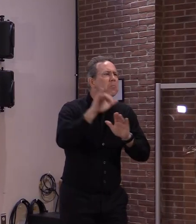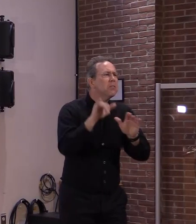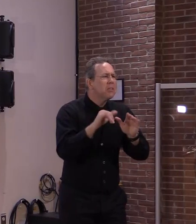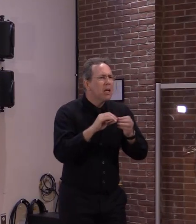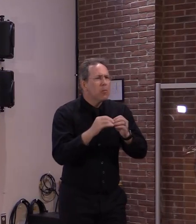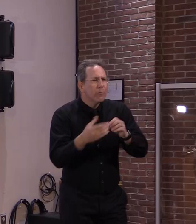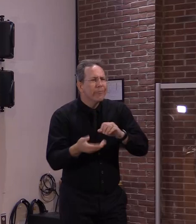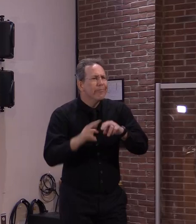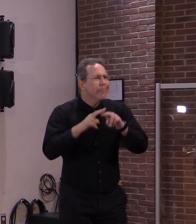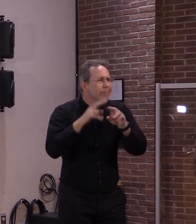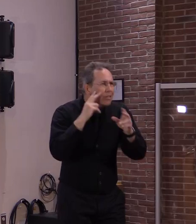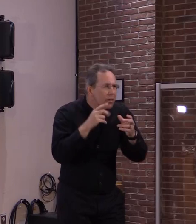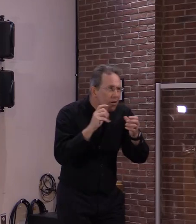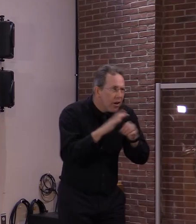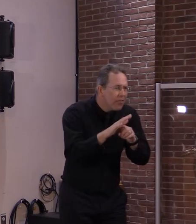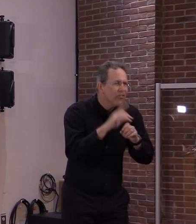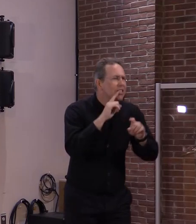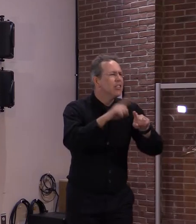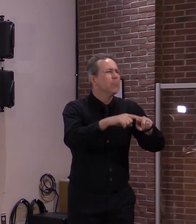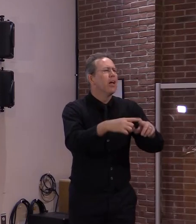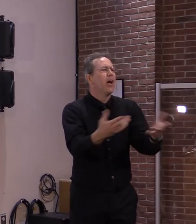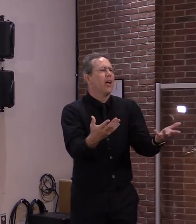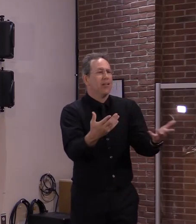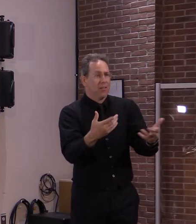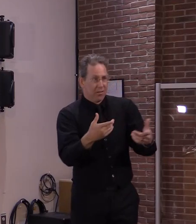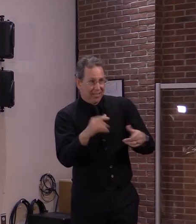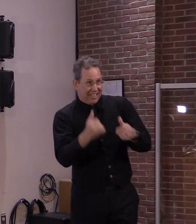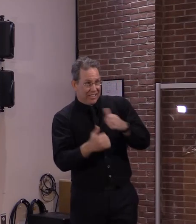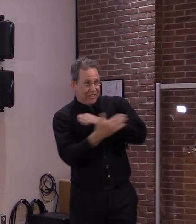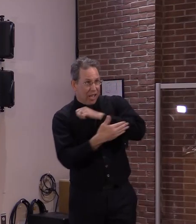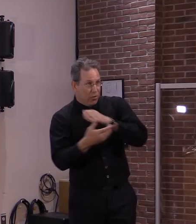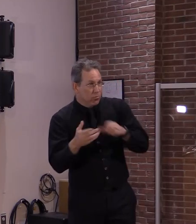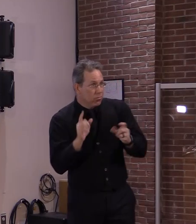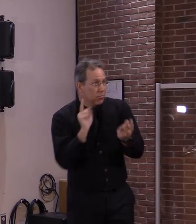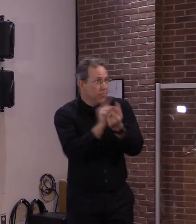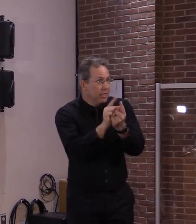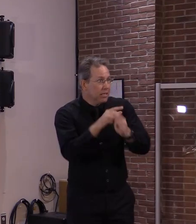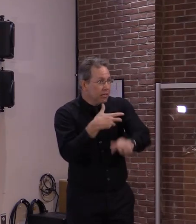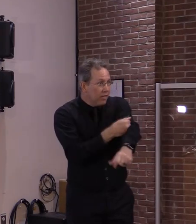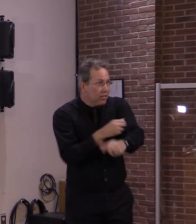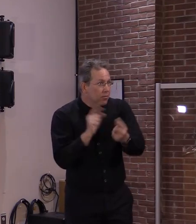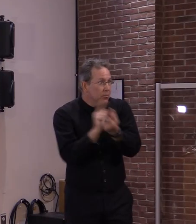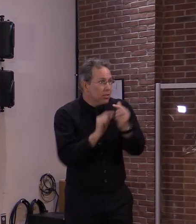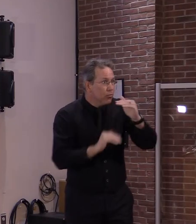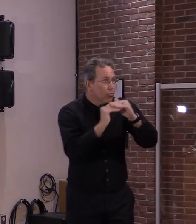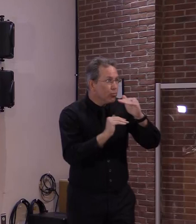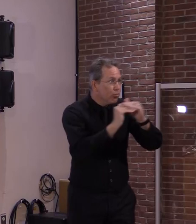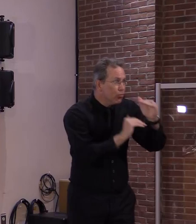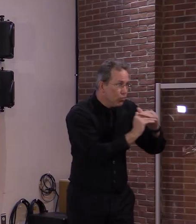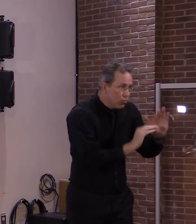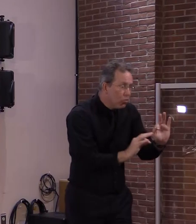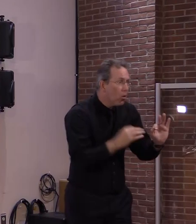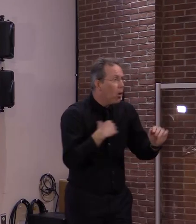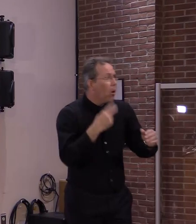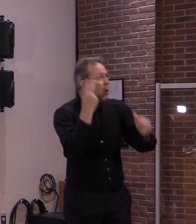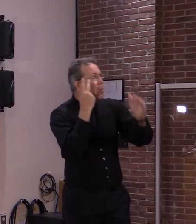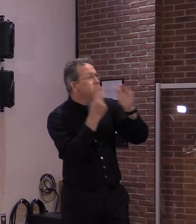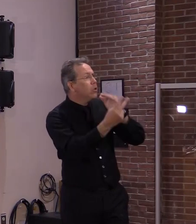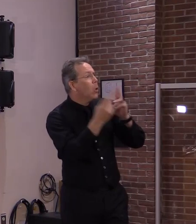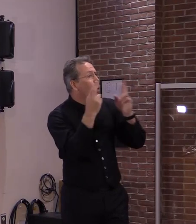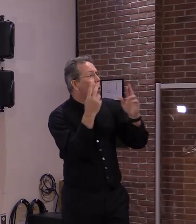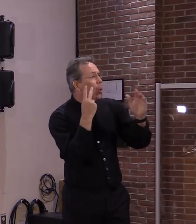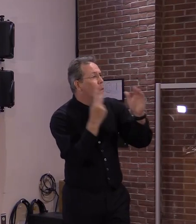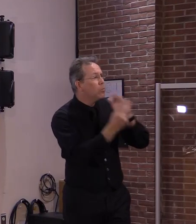based on their vaccine uptake. And because we anticipate being so high here in Vermont when all is said and done, we just think we'll be one